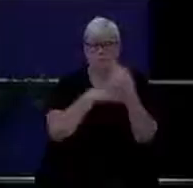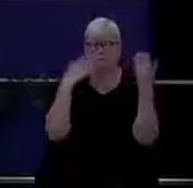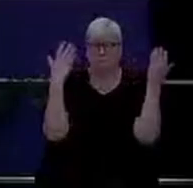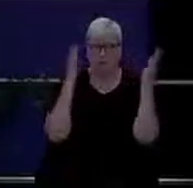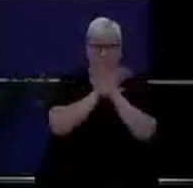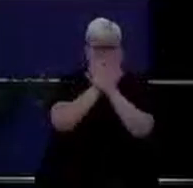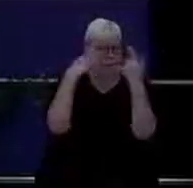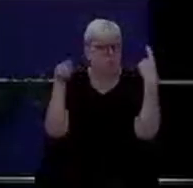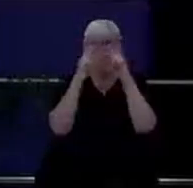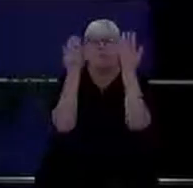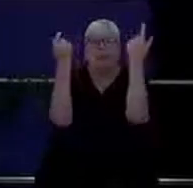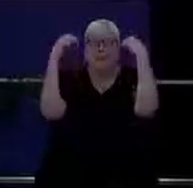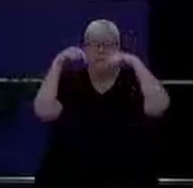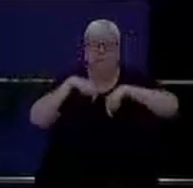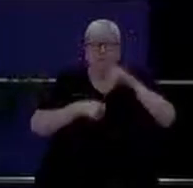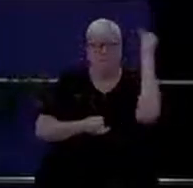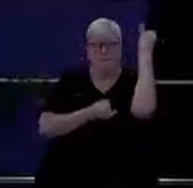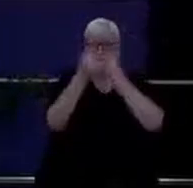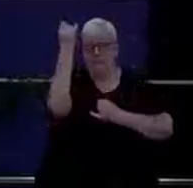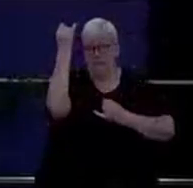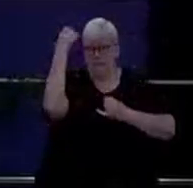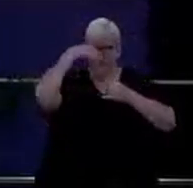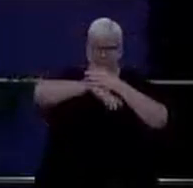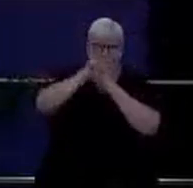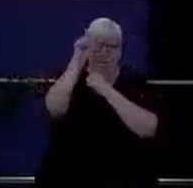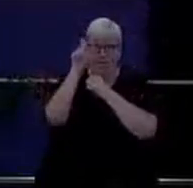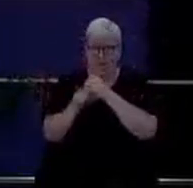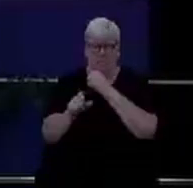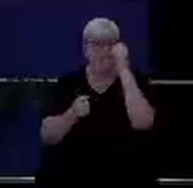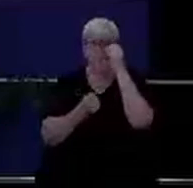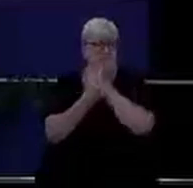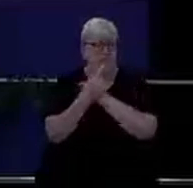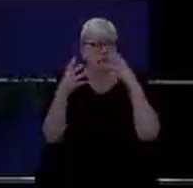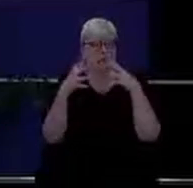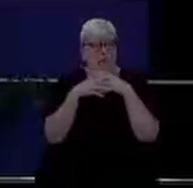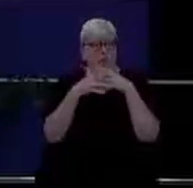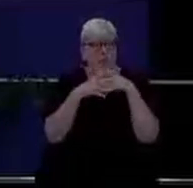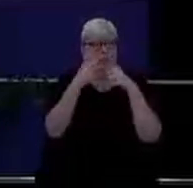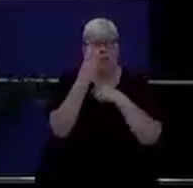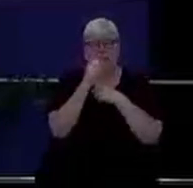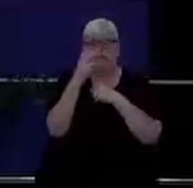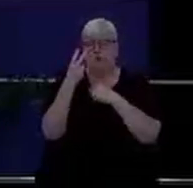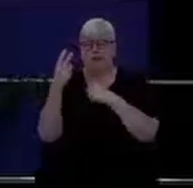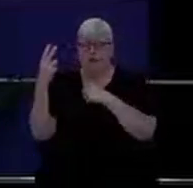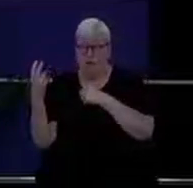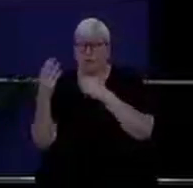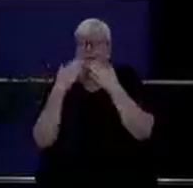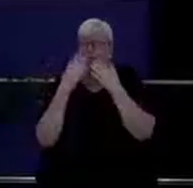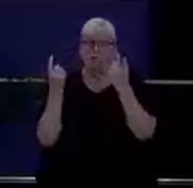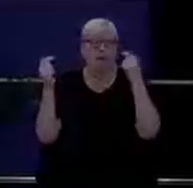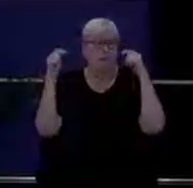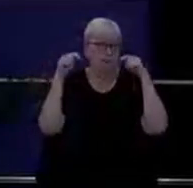Hi, everyone. Welcome to our final in-person event of WayWORD 2022. Thank you so much for being